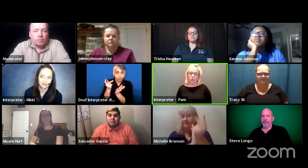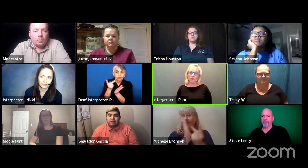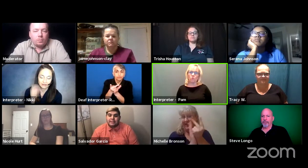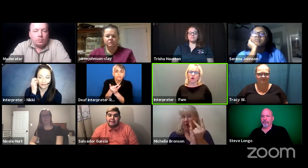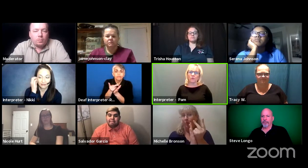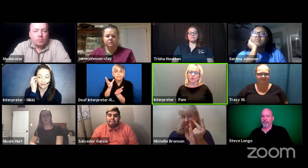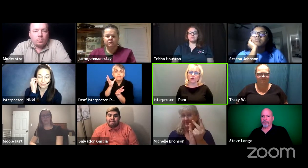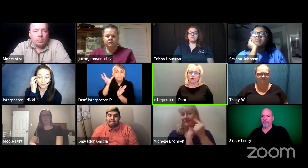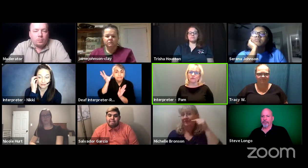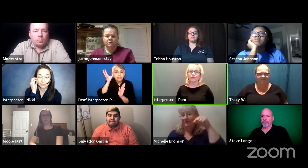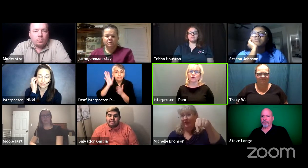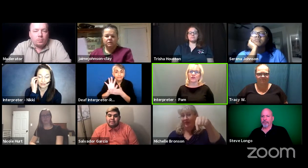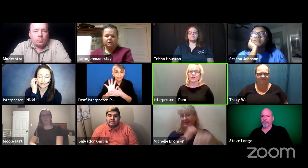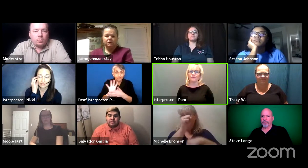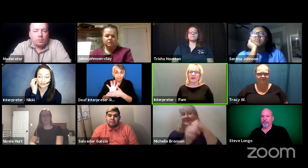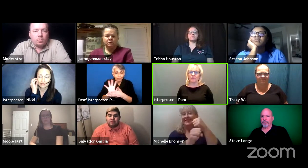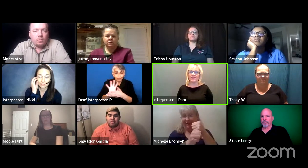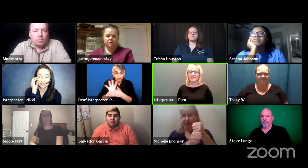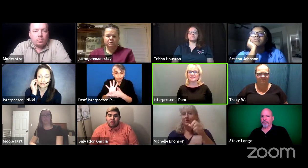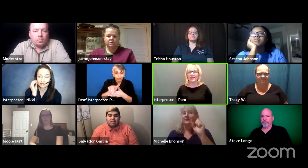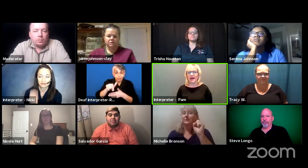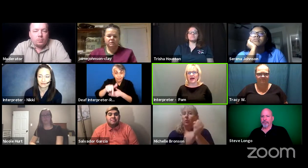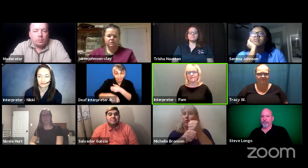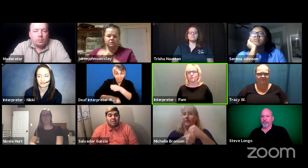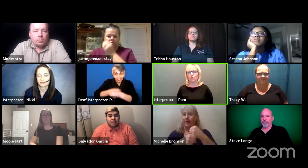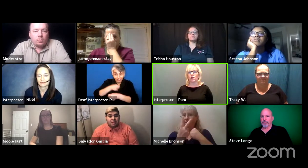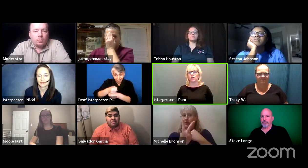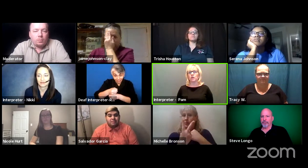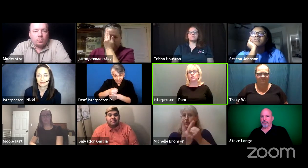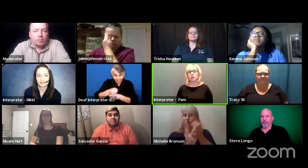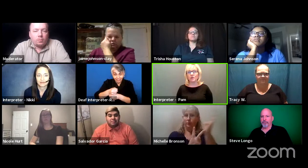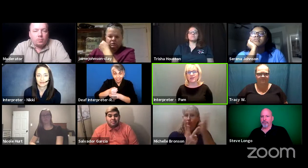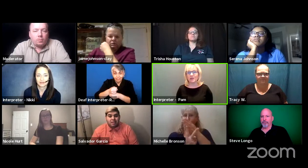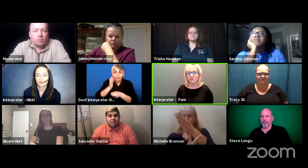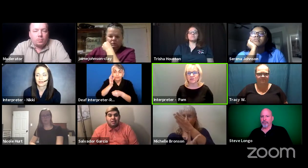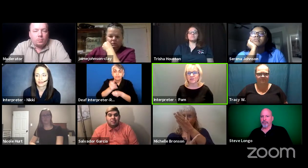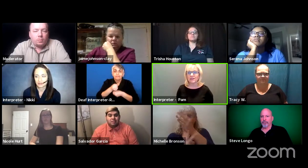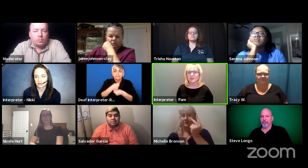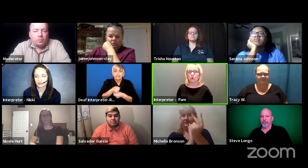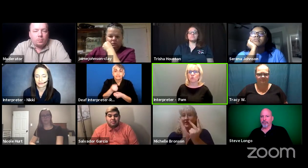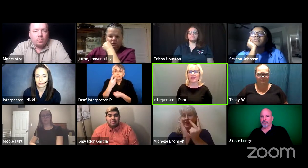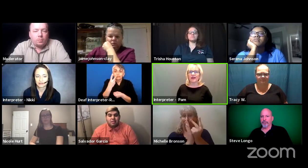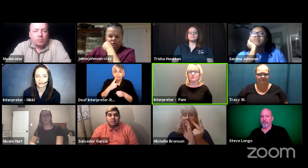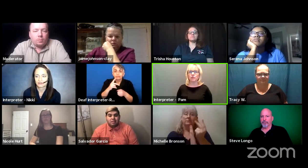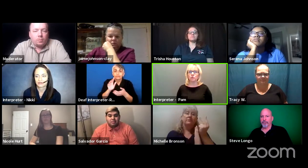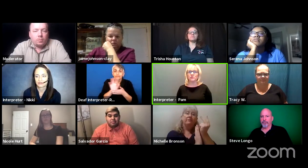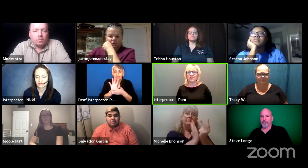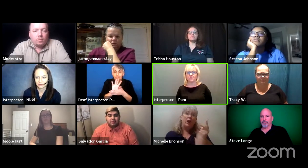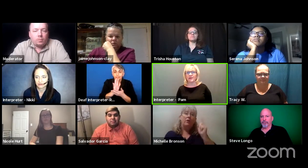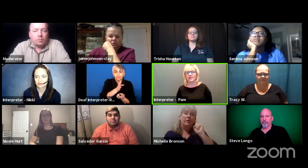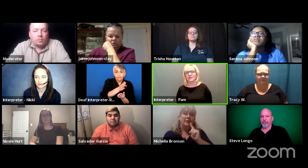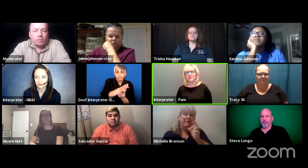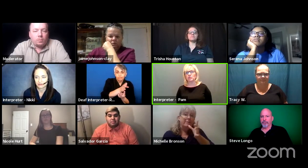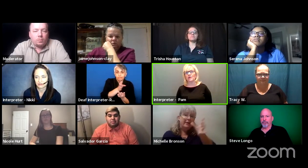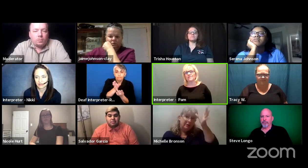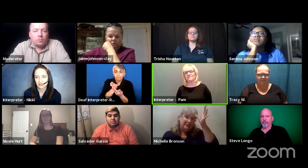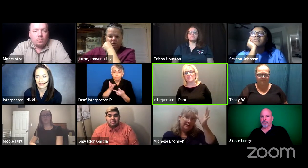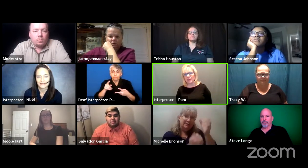we were approved for the parents for 2 years. So we have 2 different